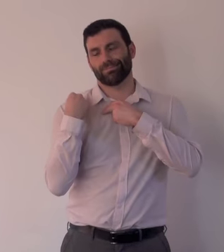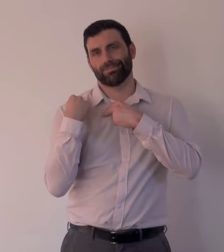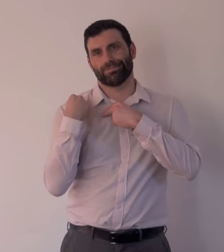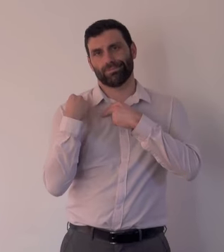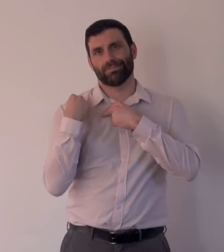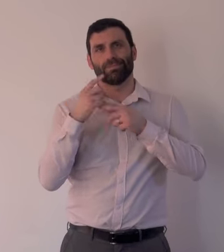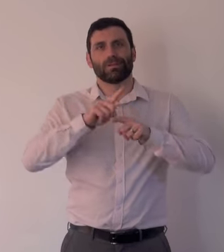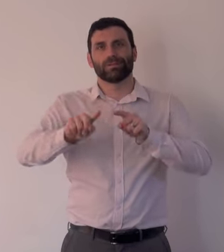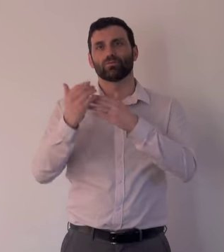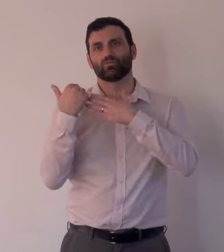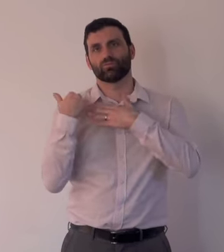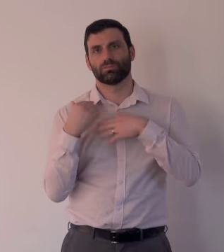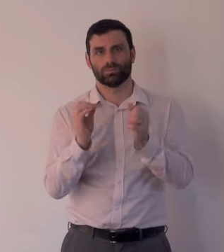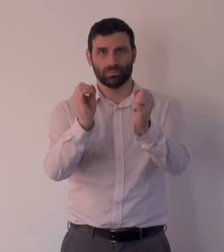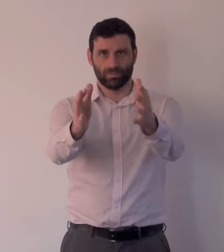The duties and responsibilities are